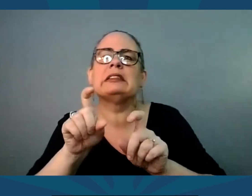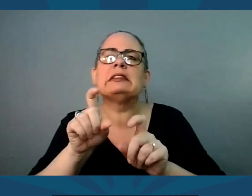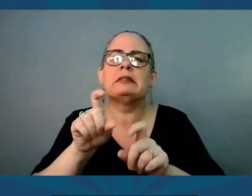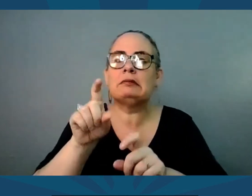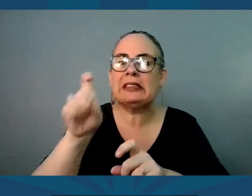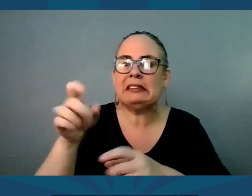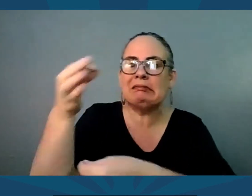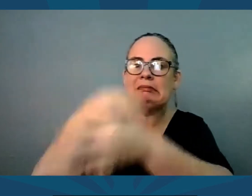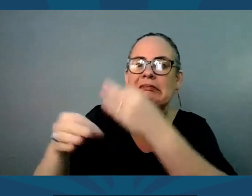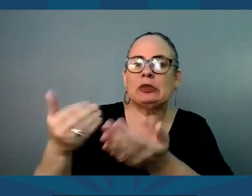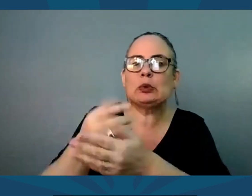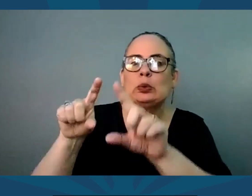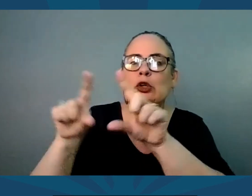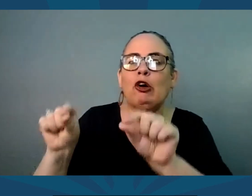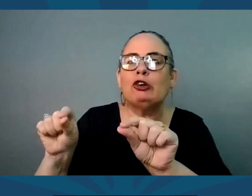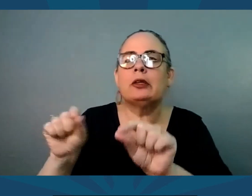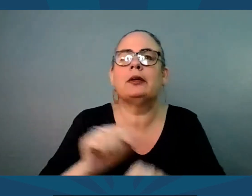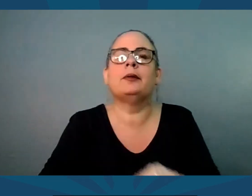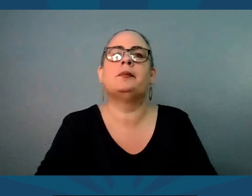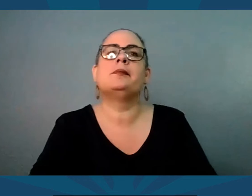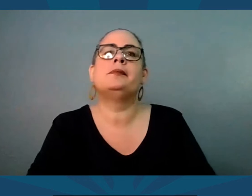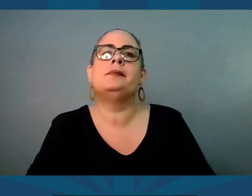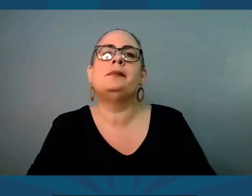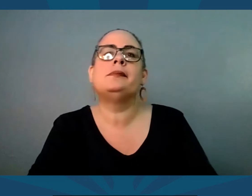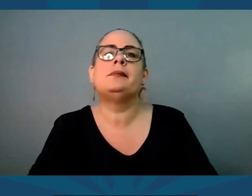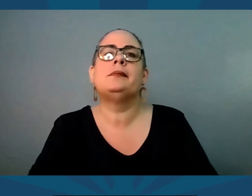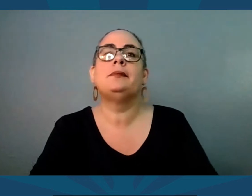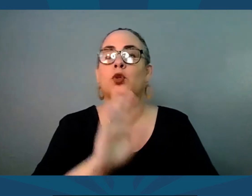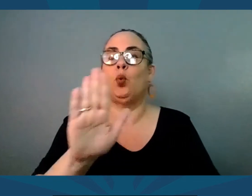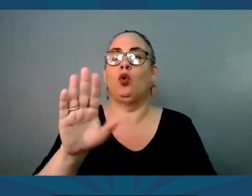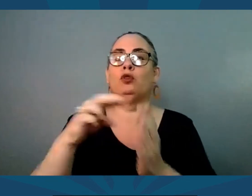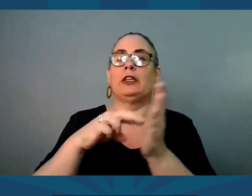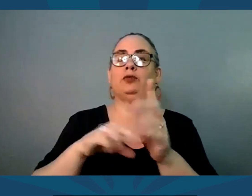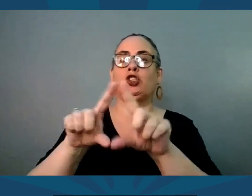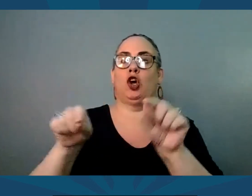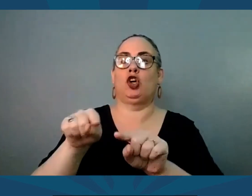any questions or to request a replacement registration card.